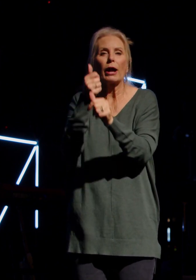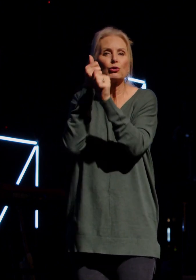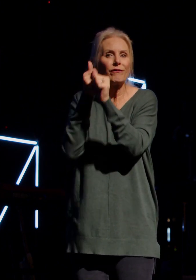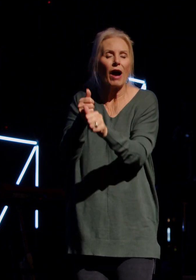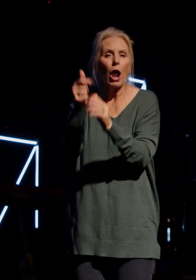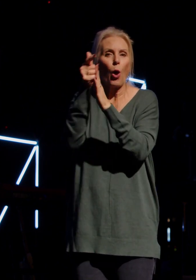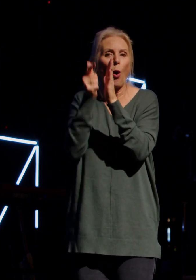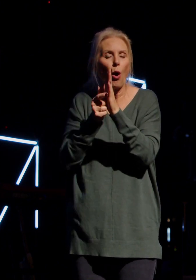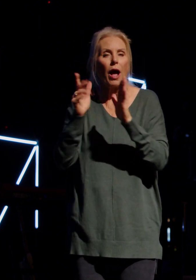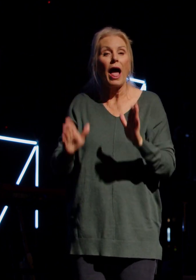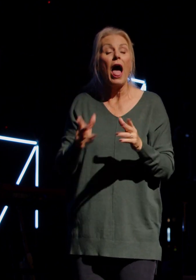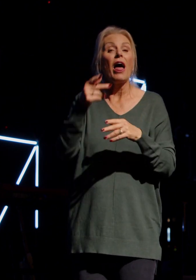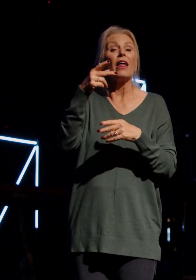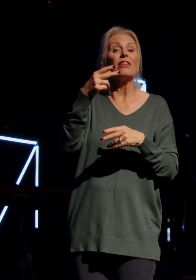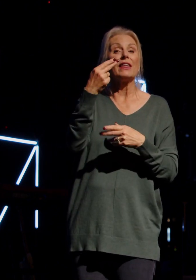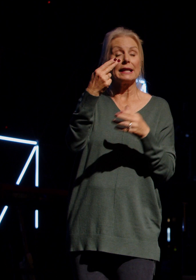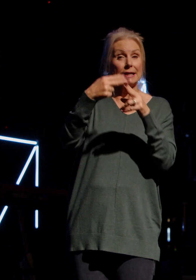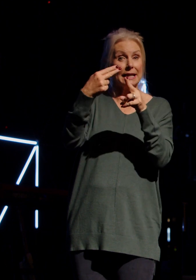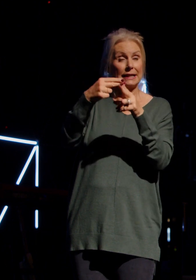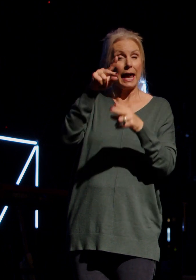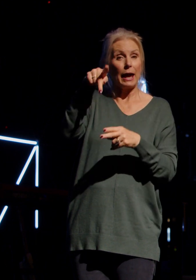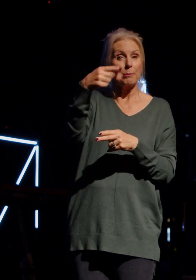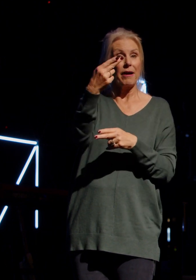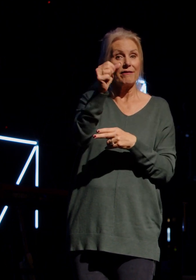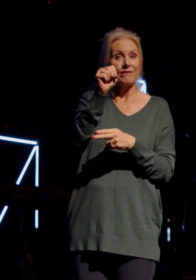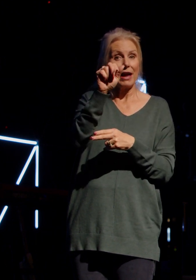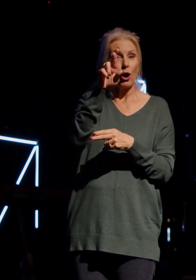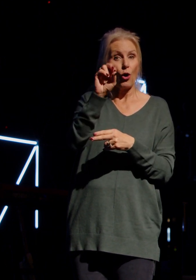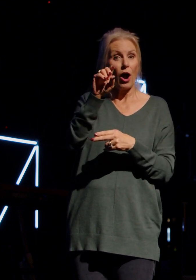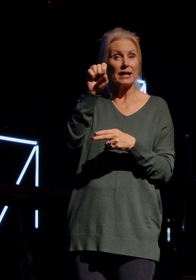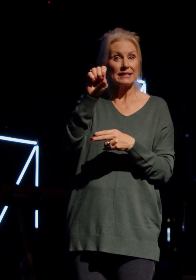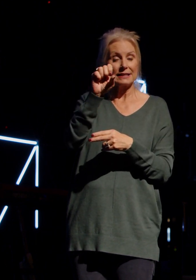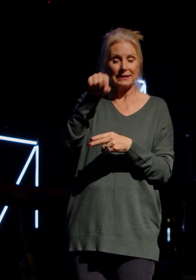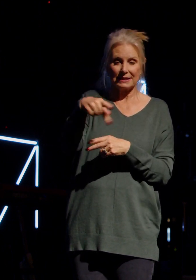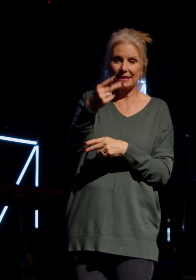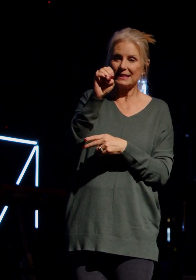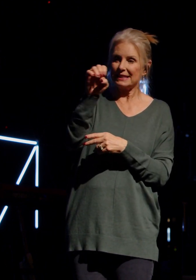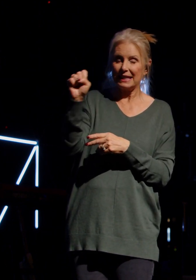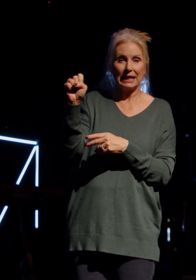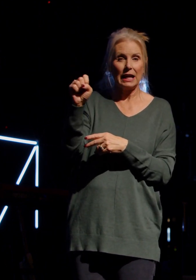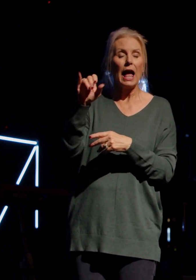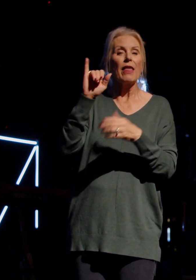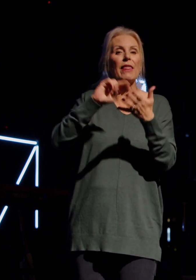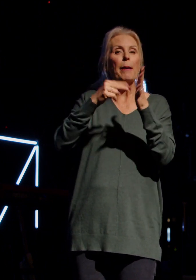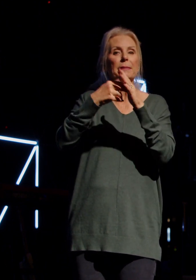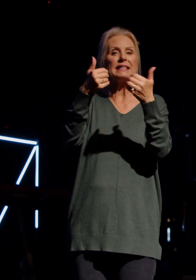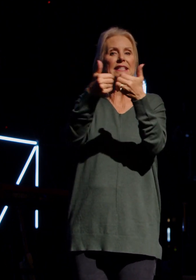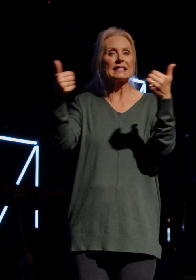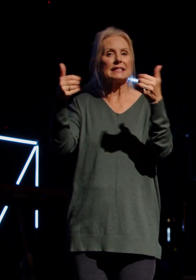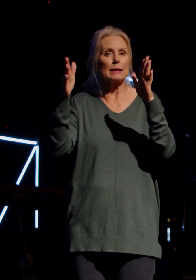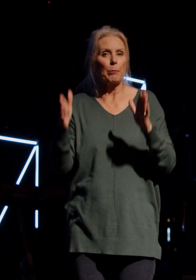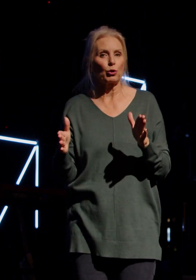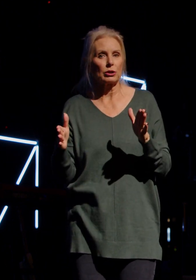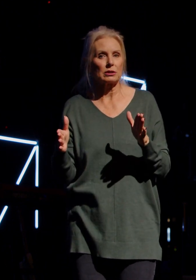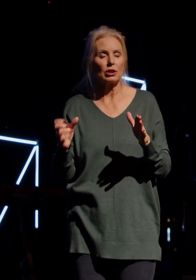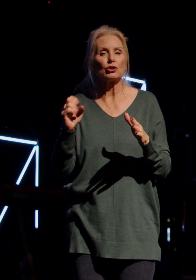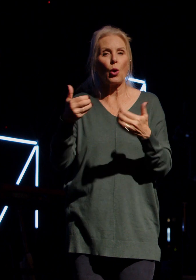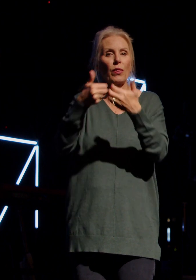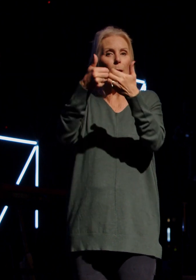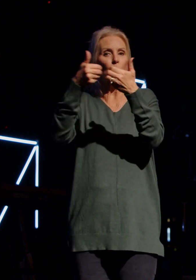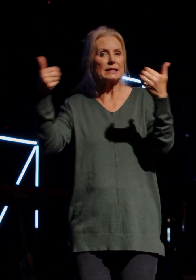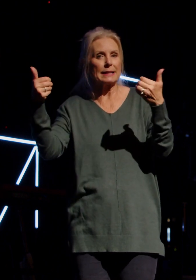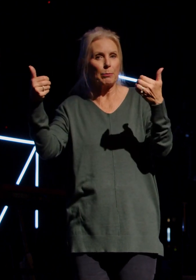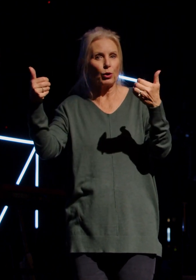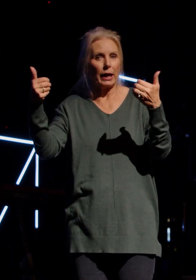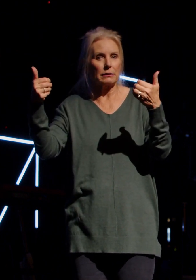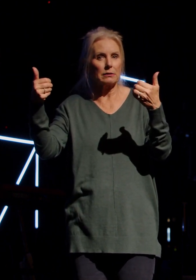name Pharisee in Hebrew means a separatist. They would separate themselves from the common people. They would